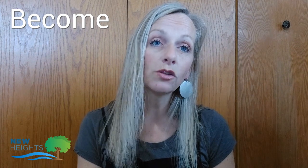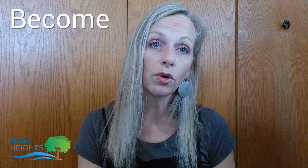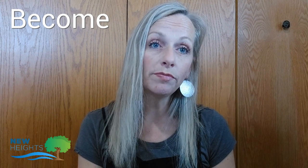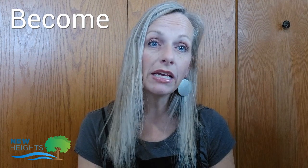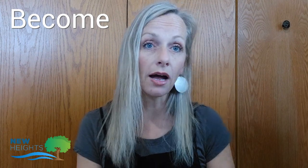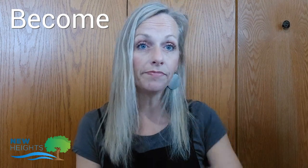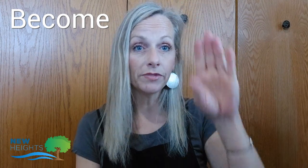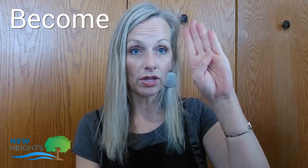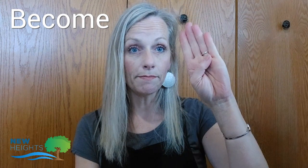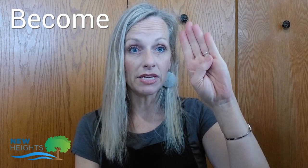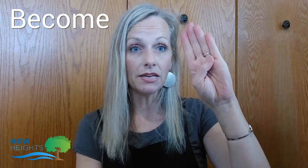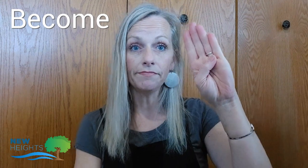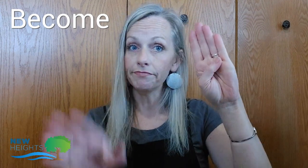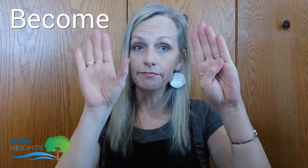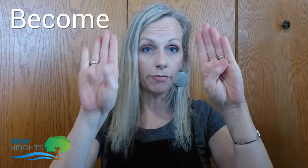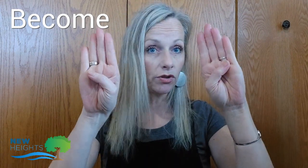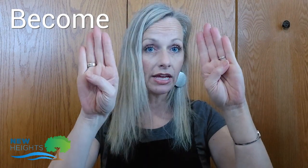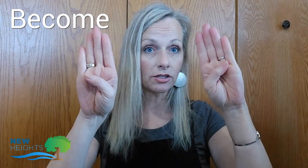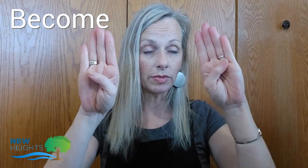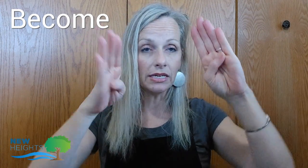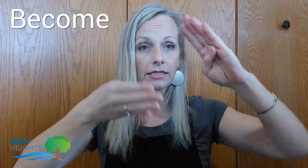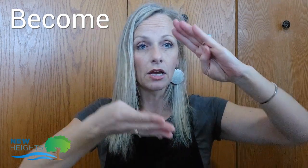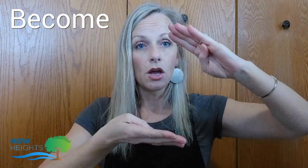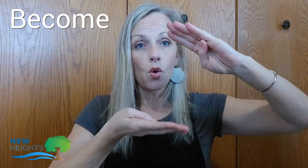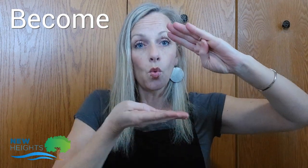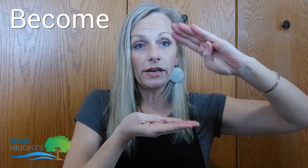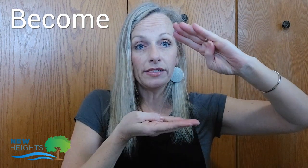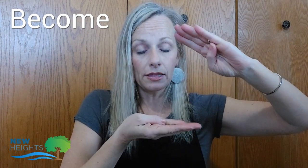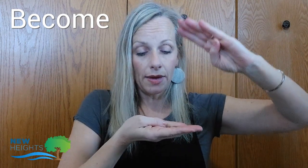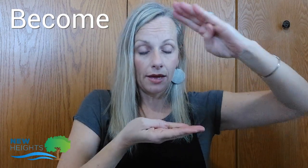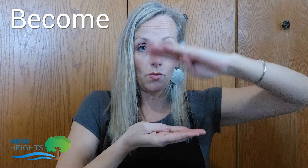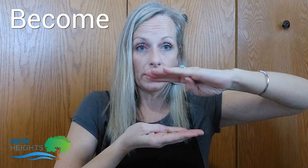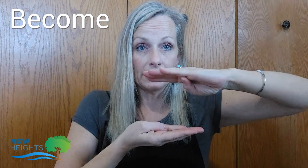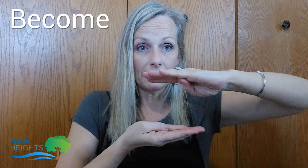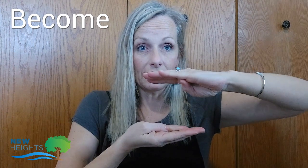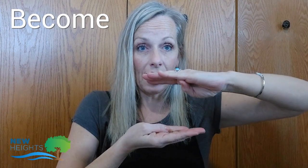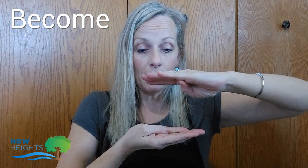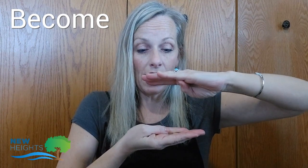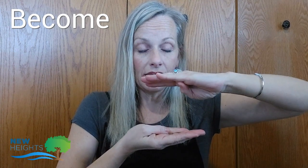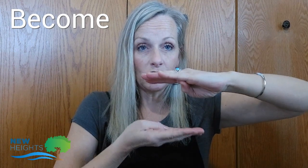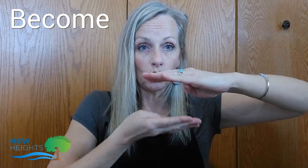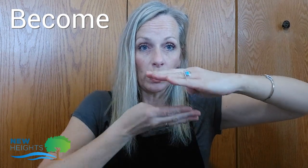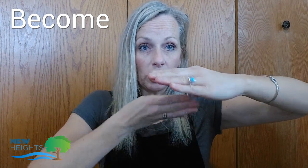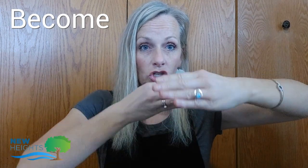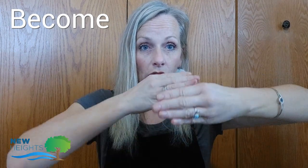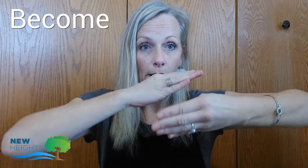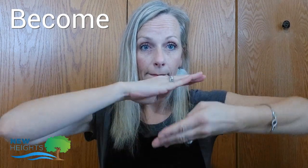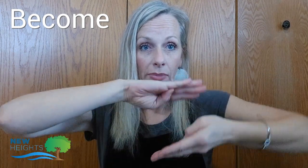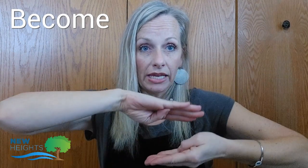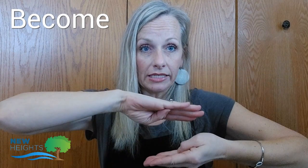the word become. So that B, both hands are B's. One is on the bottom, one is on the top, and they switch